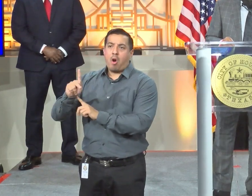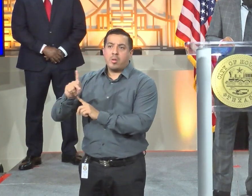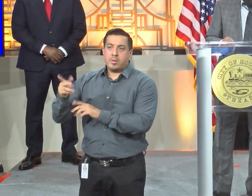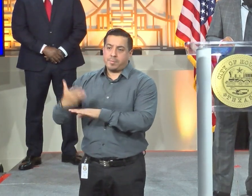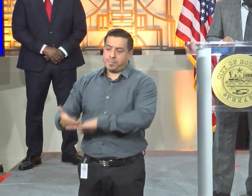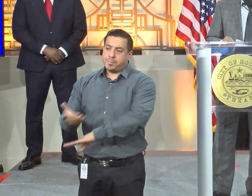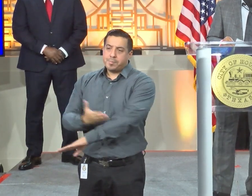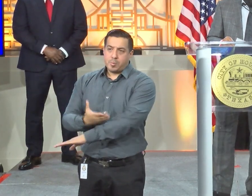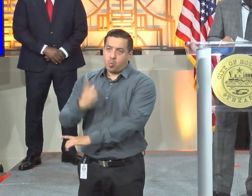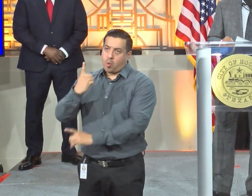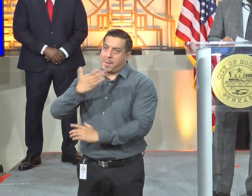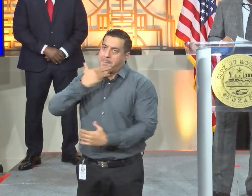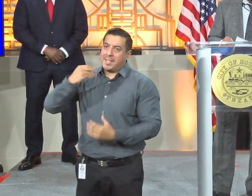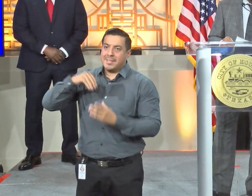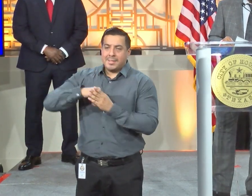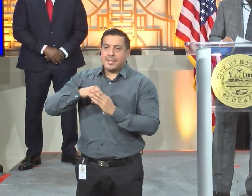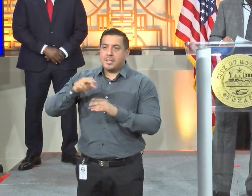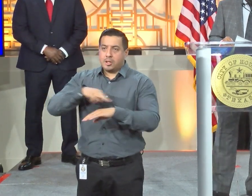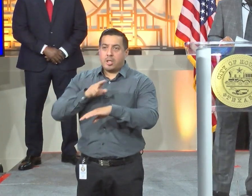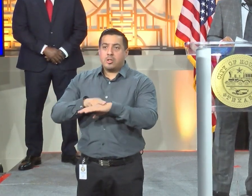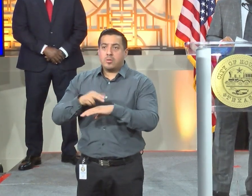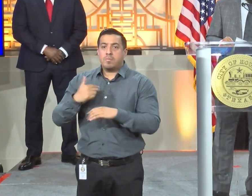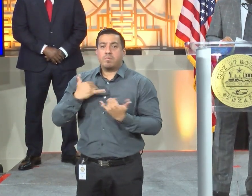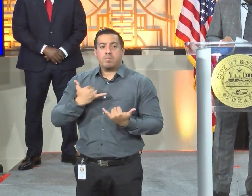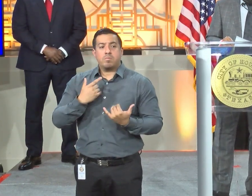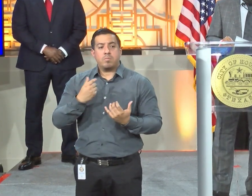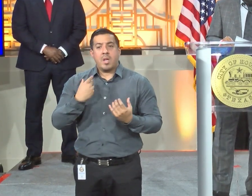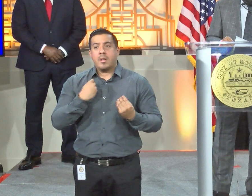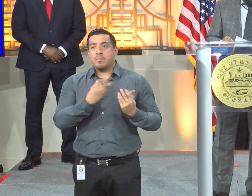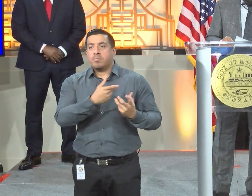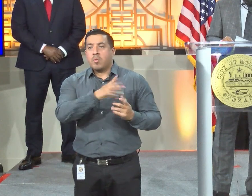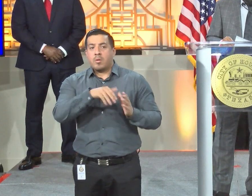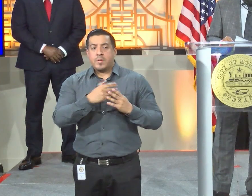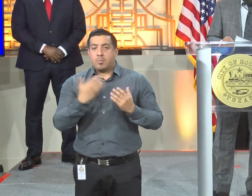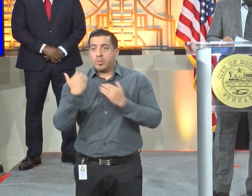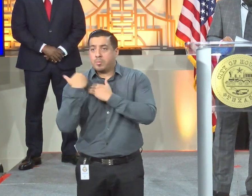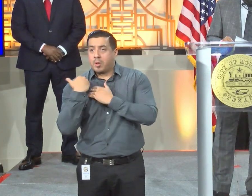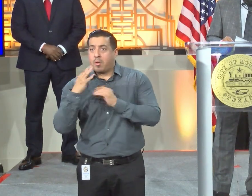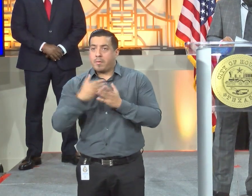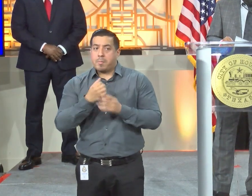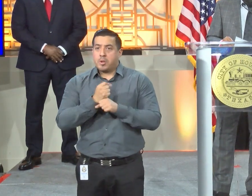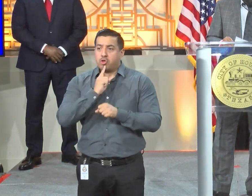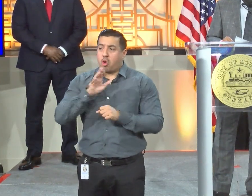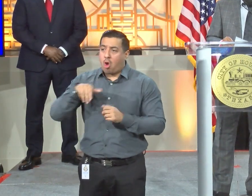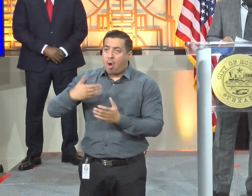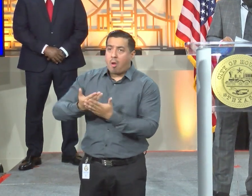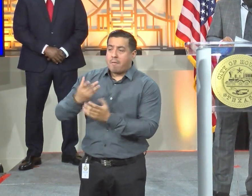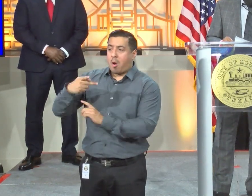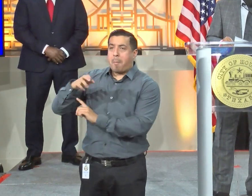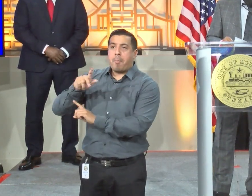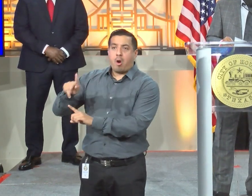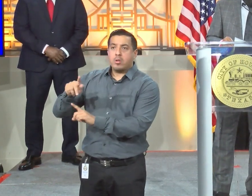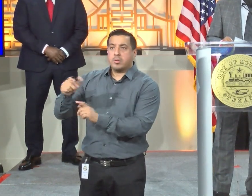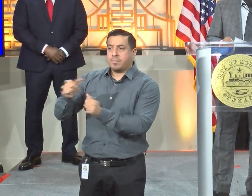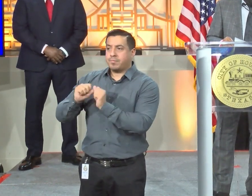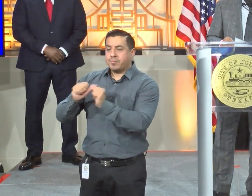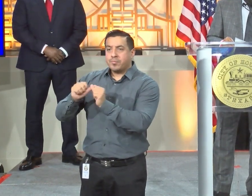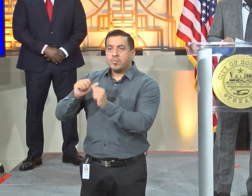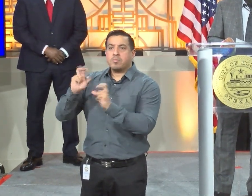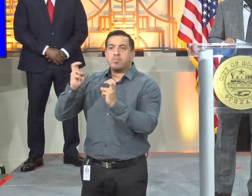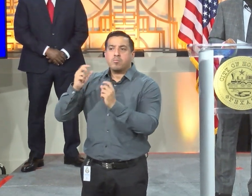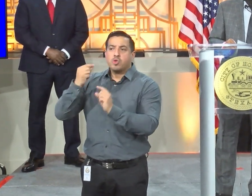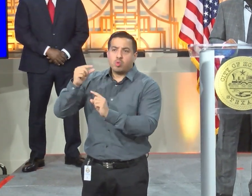in the nation. I have charged Kenneth with keeping our local and neighborhood parks and signature parks, green spaces moving forward as we